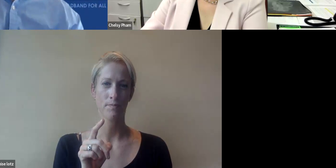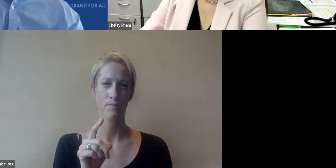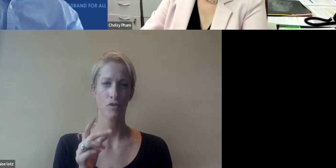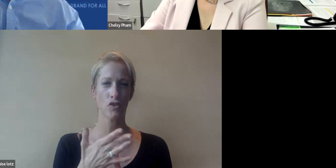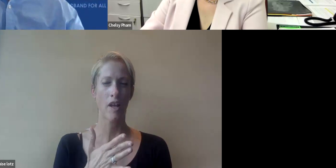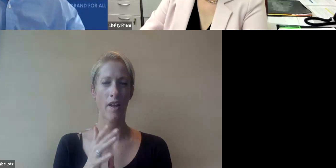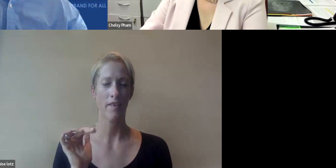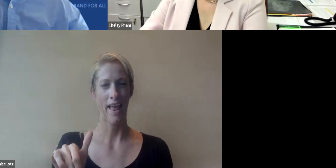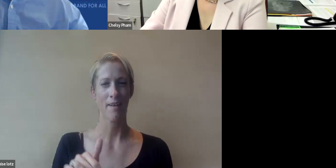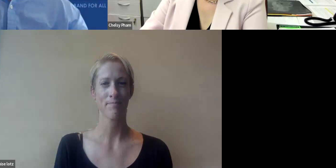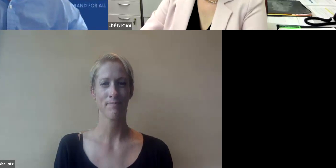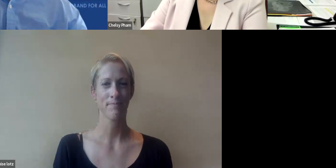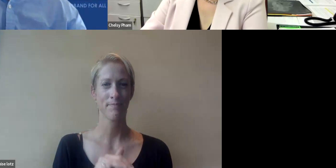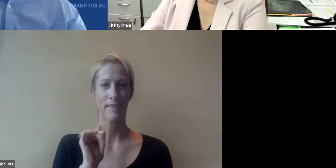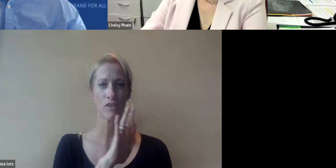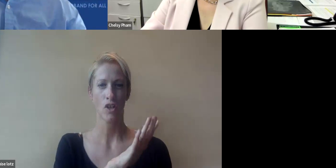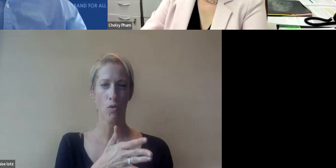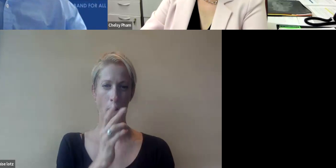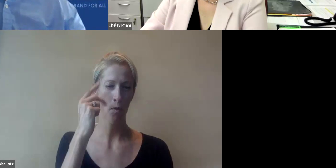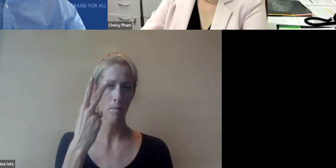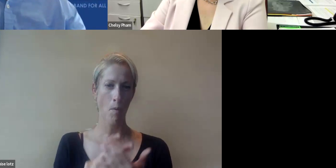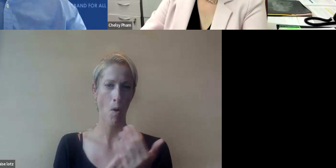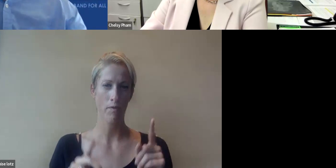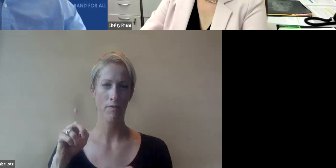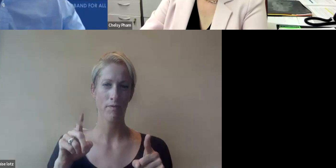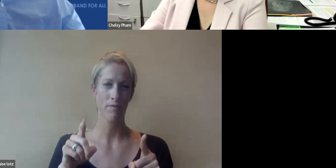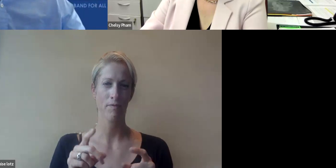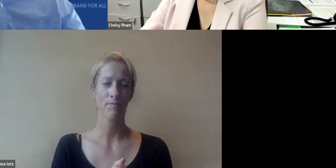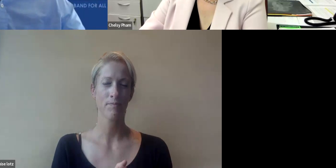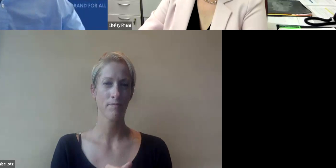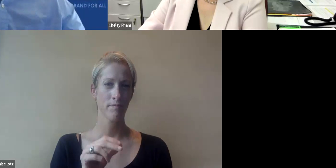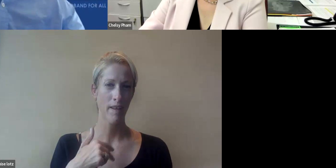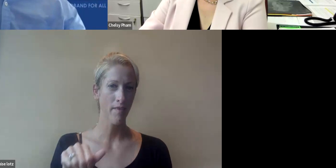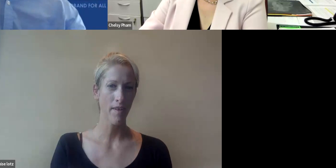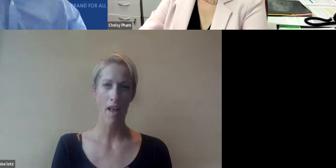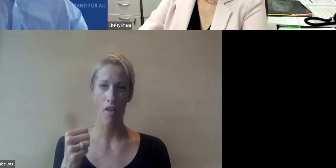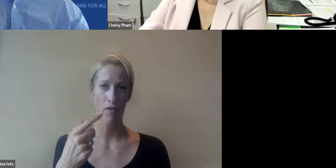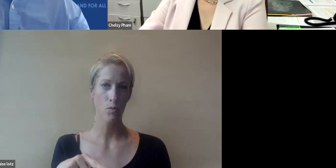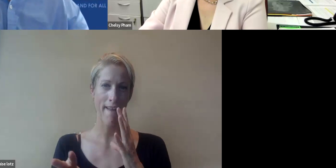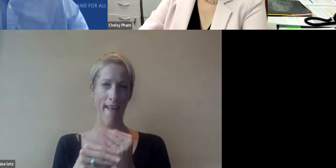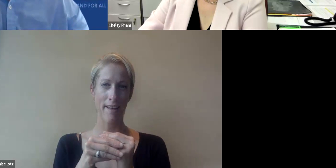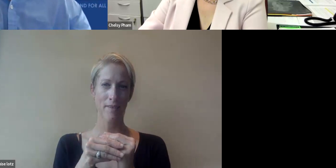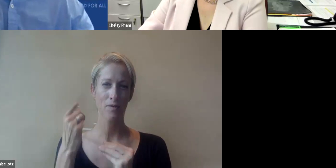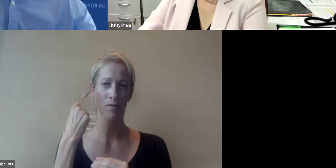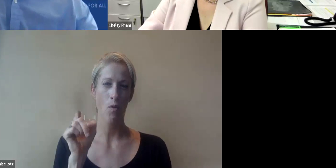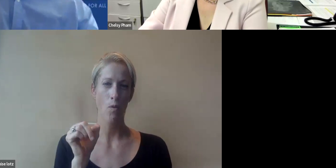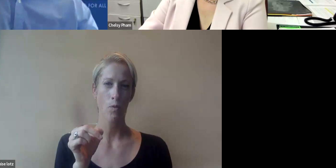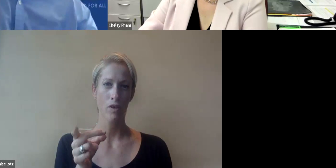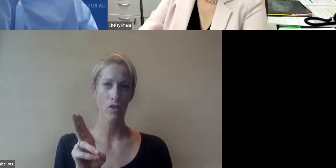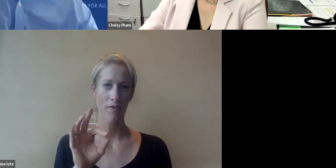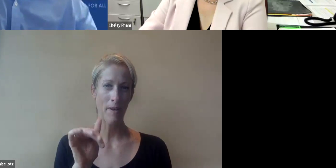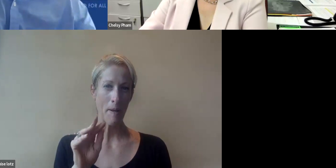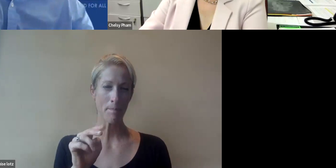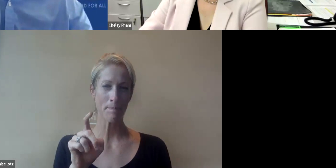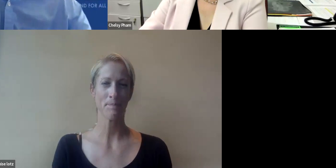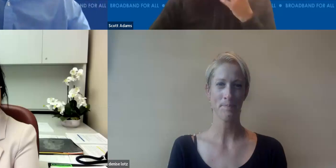justice involved. So incredibly thank you. Scott, do you have anything to add on with Dr. Pham? No,